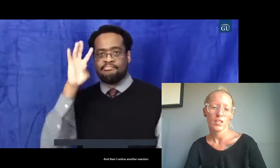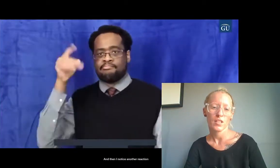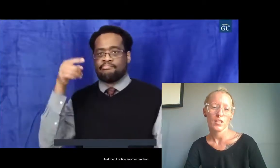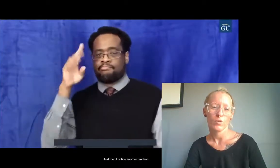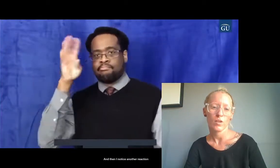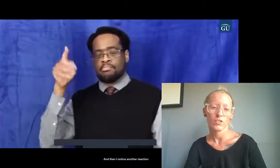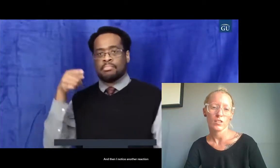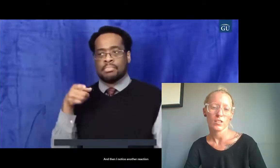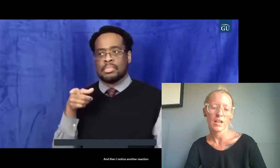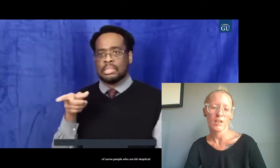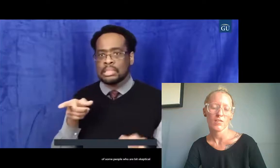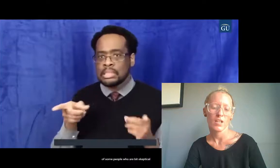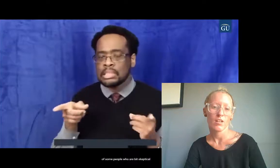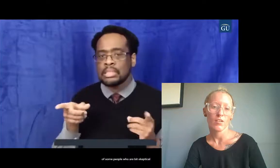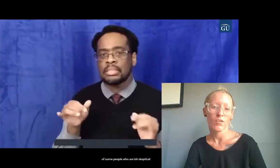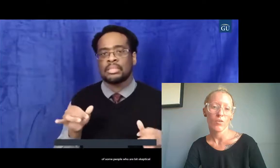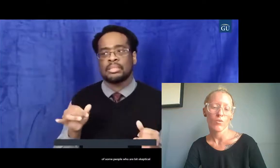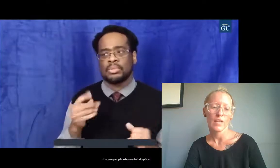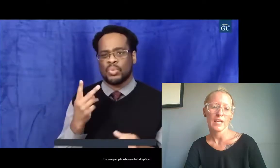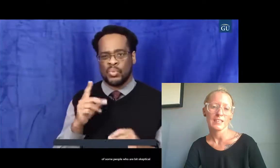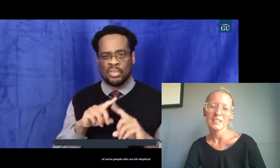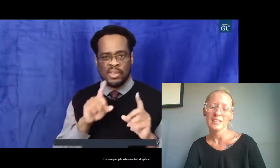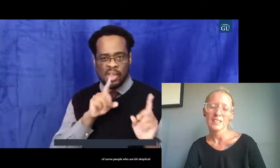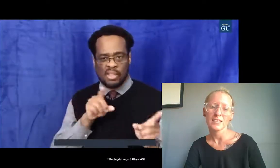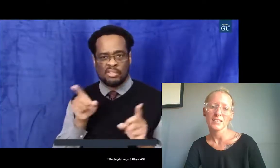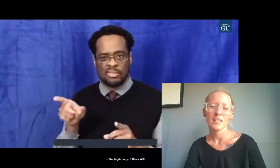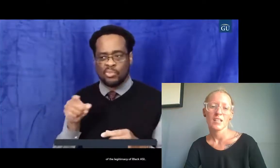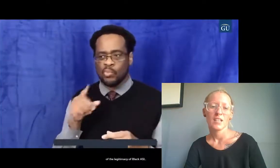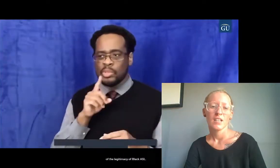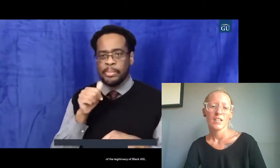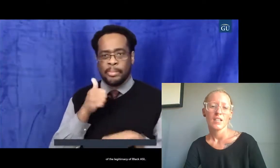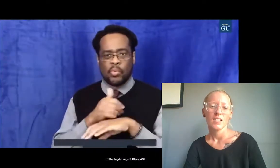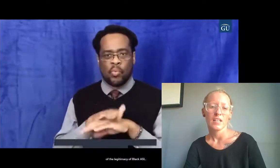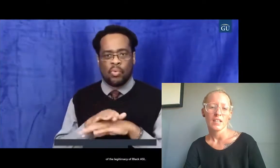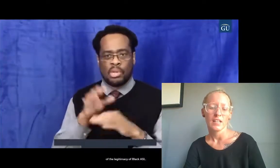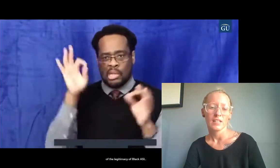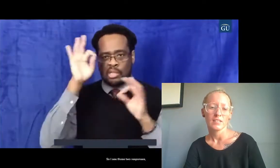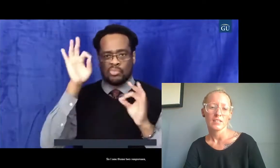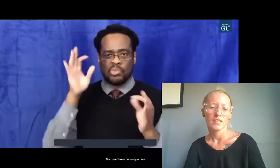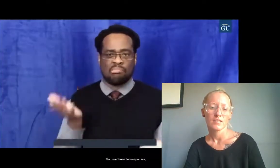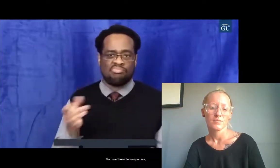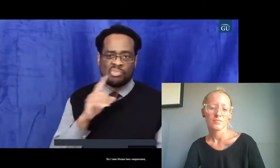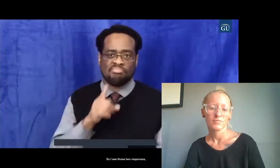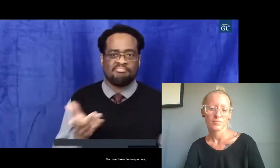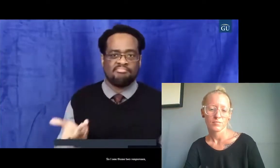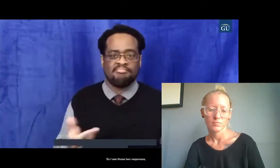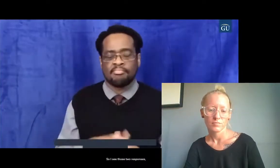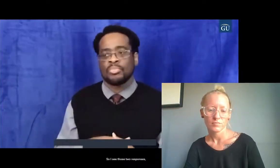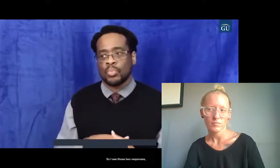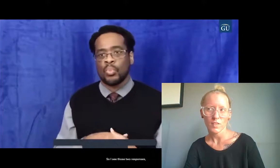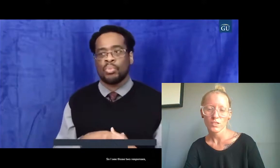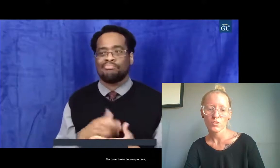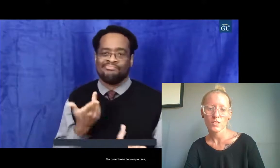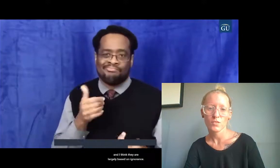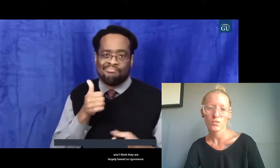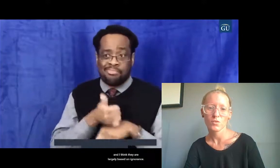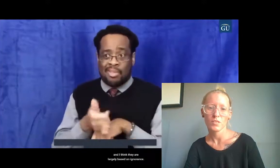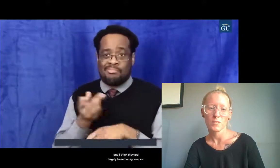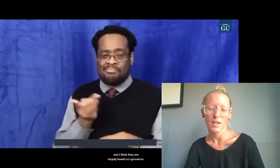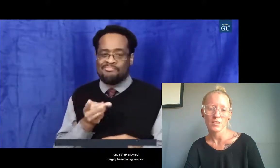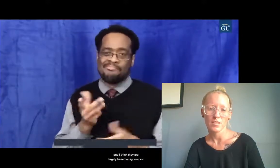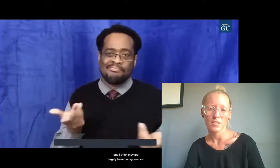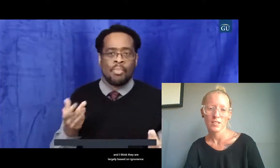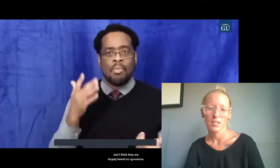People seeing can question and have their own ideas, and to see those